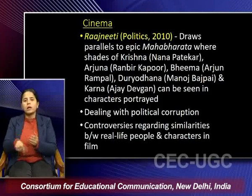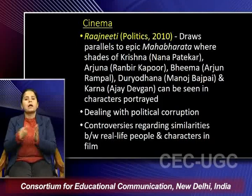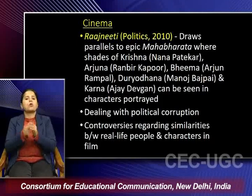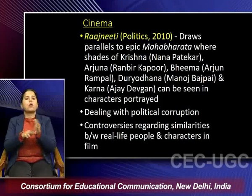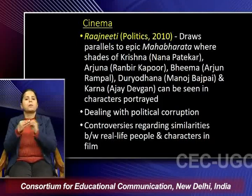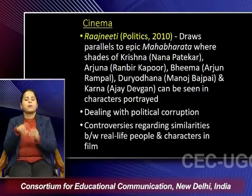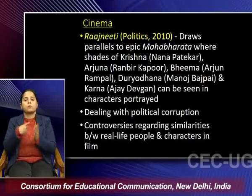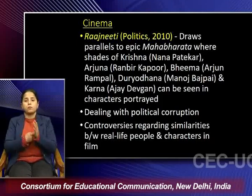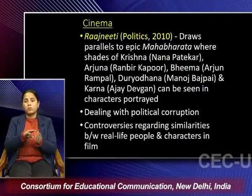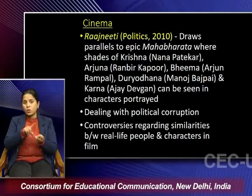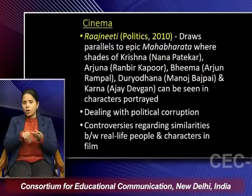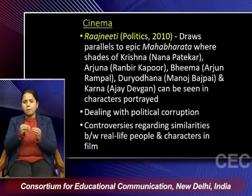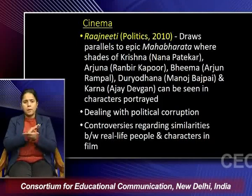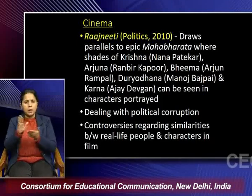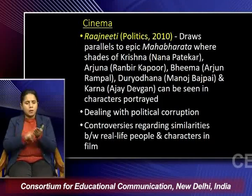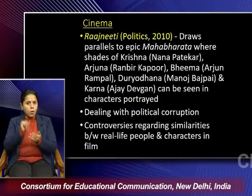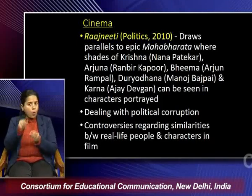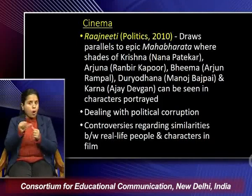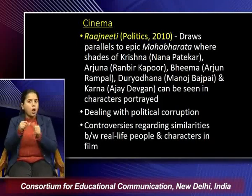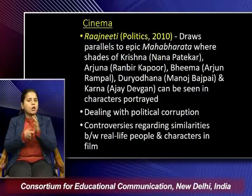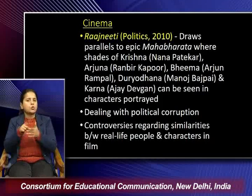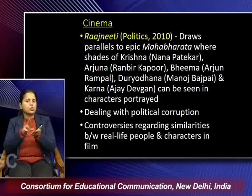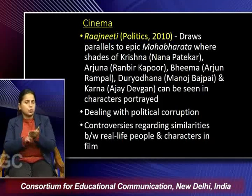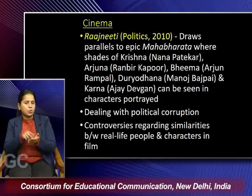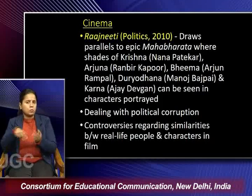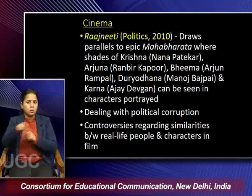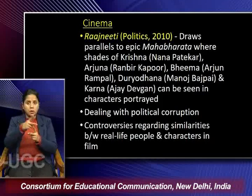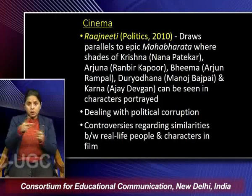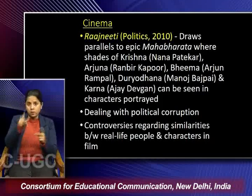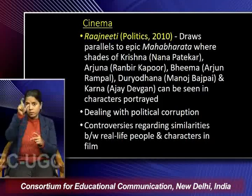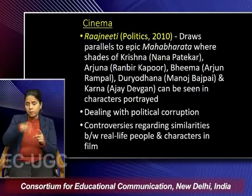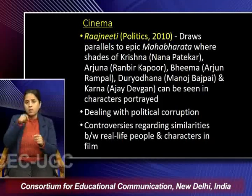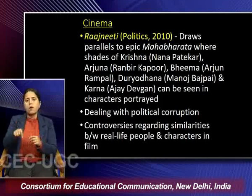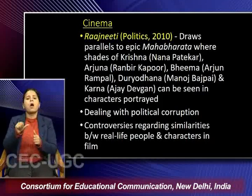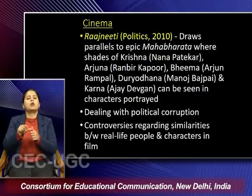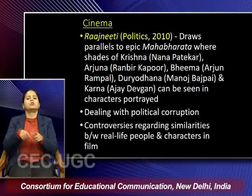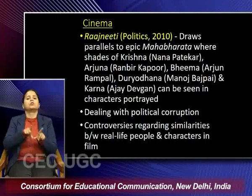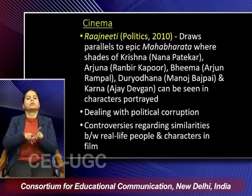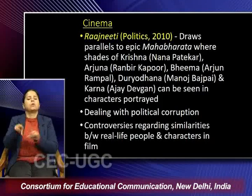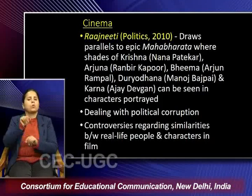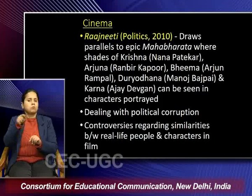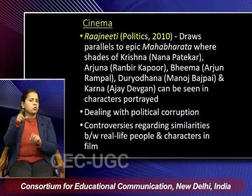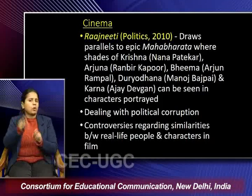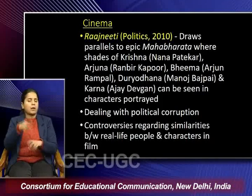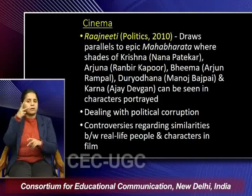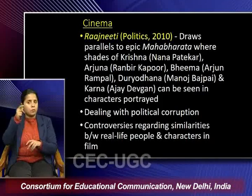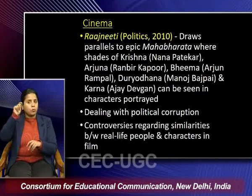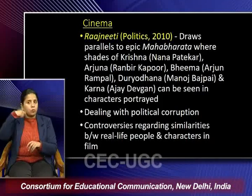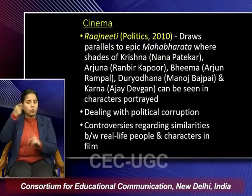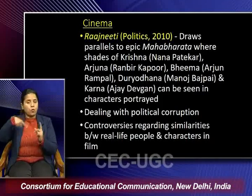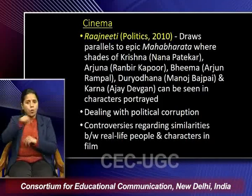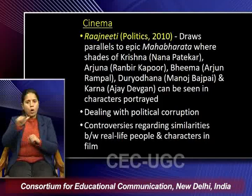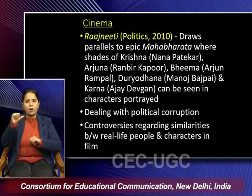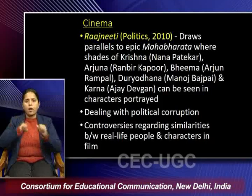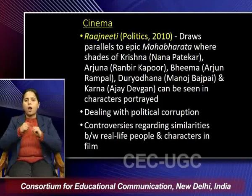played by Arjun Rampal, Duryodhan, played by Manoj Vajpayee, and Karn, played by Ajay Devgan, can be seen in the terms of the